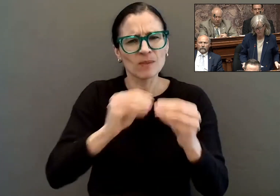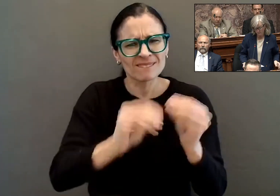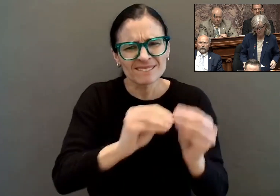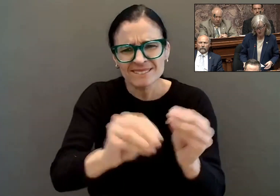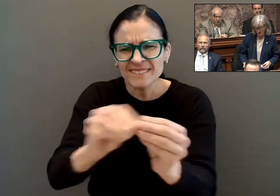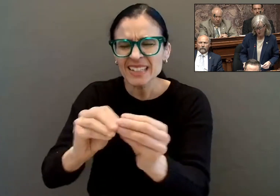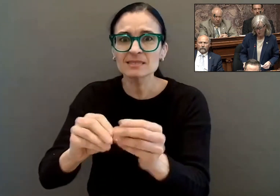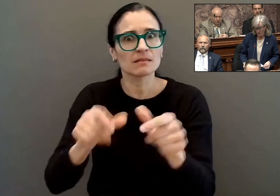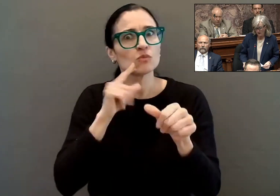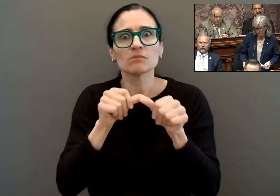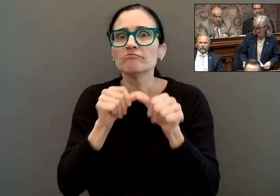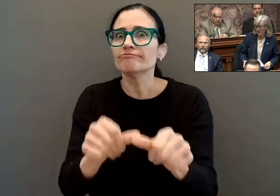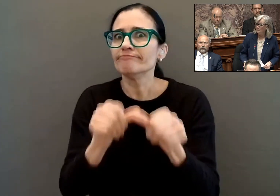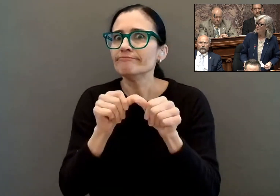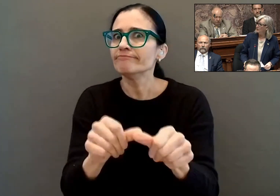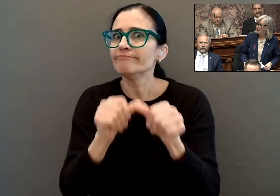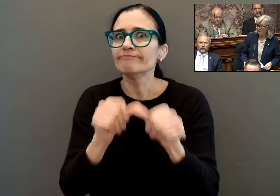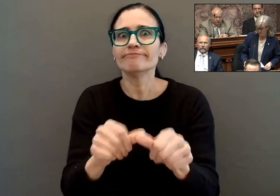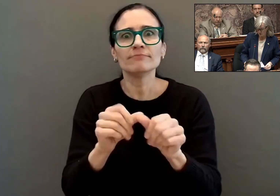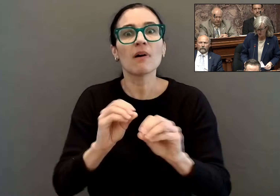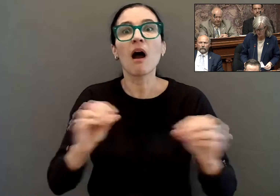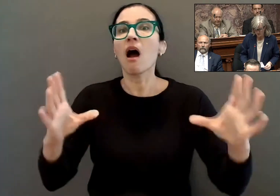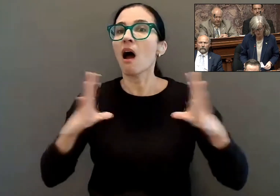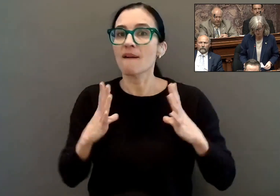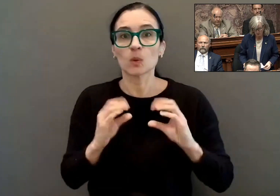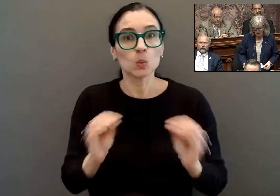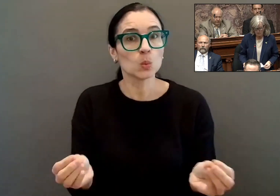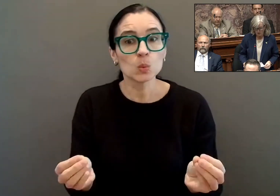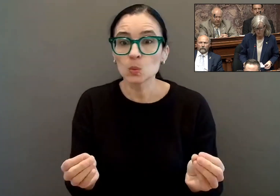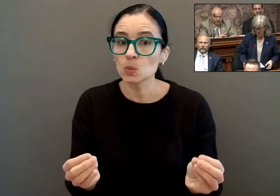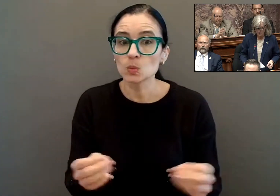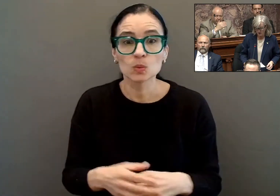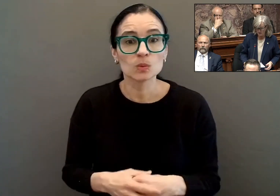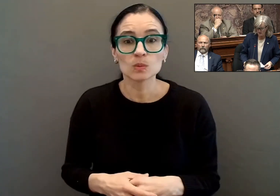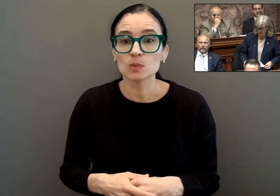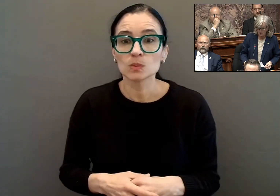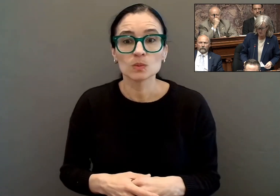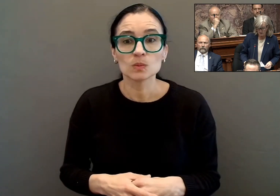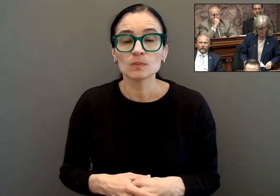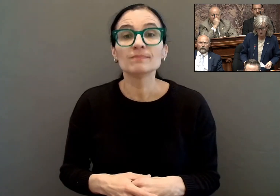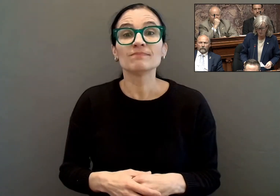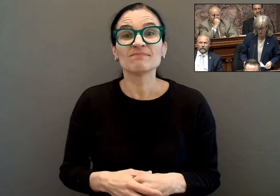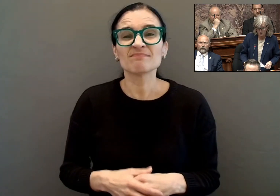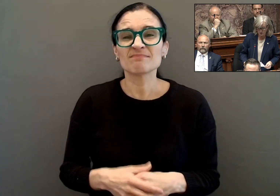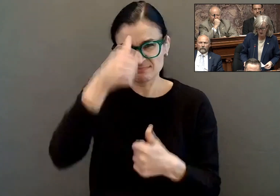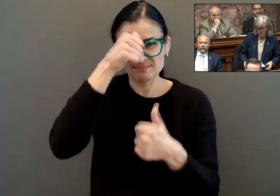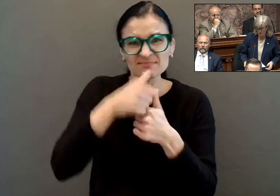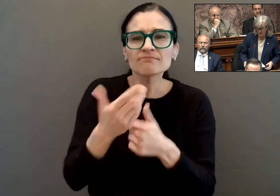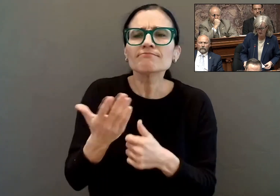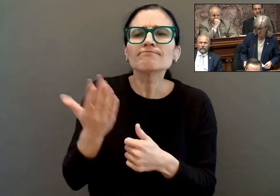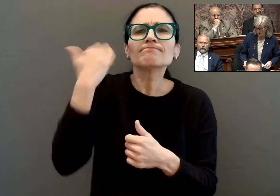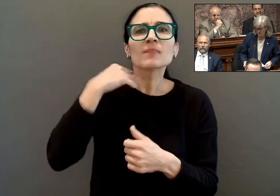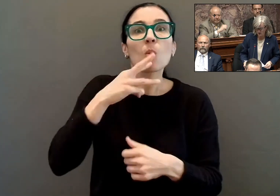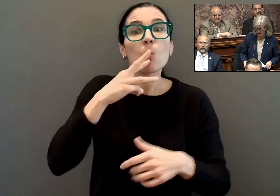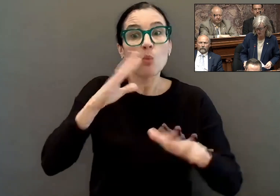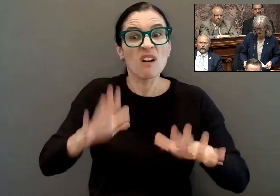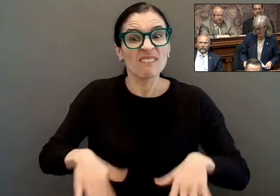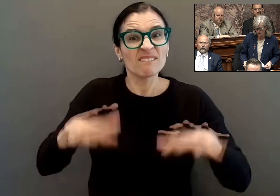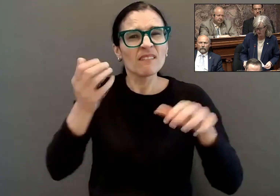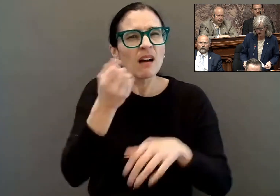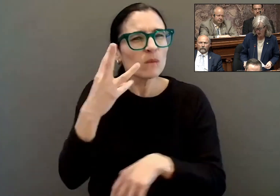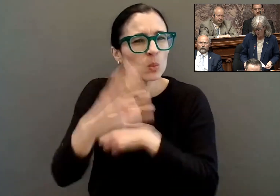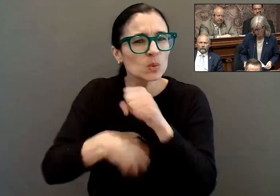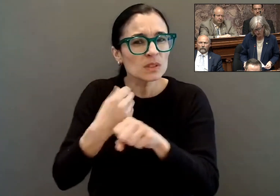off. When we had the terrible flood a few years ago, farmers, friends, neighbors were out in boats trying to rescue